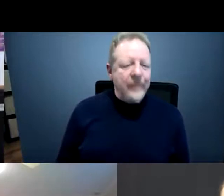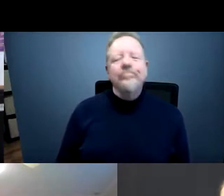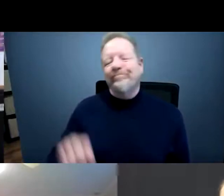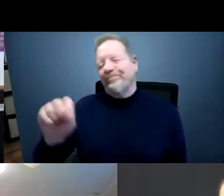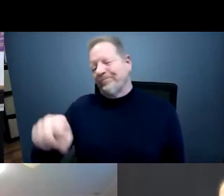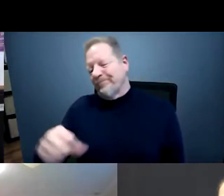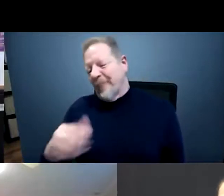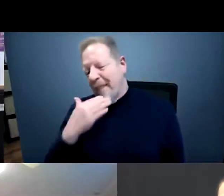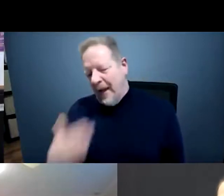I will. Yes.